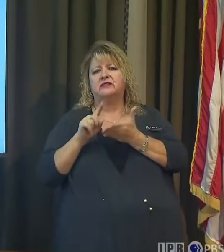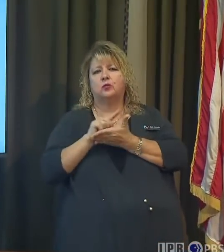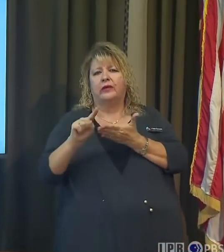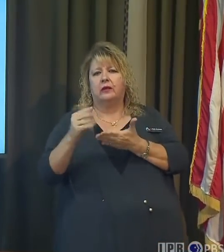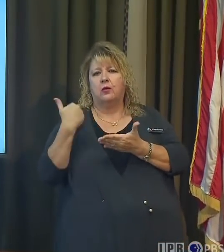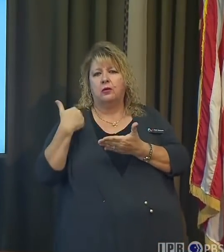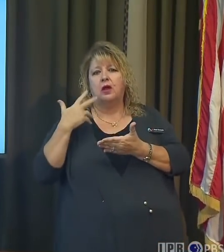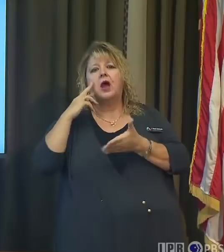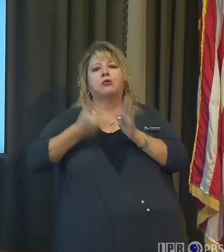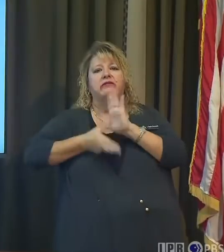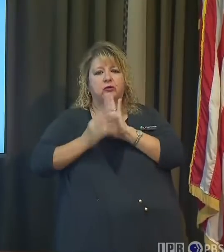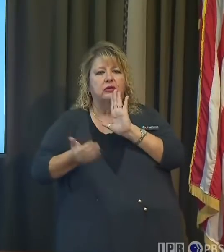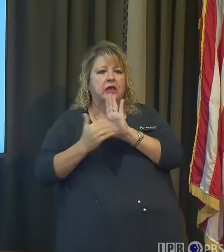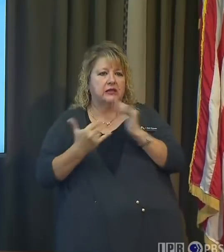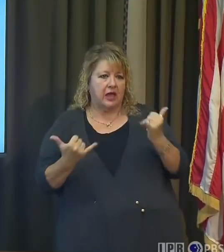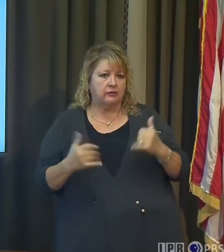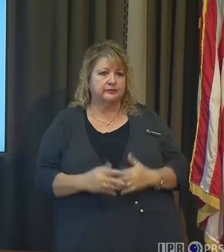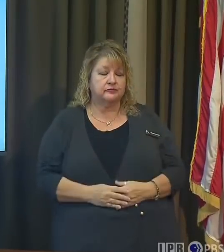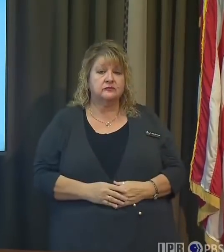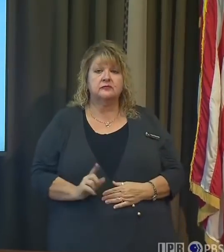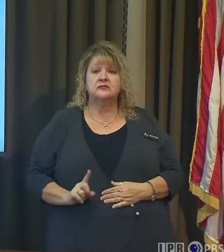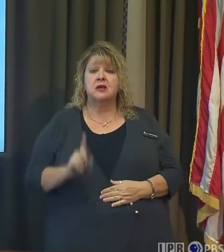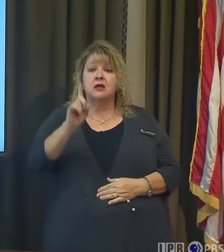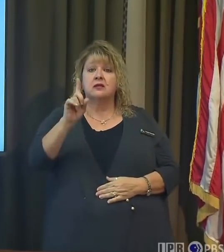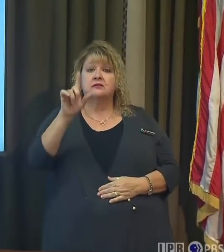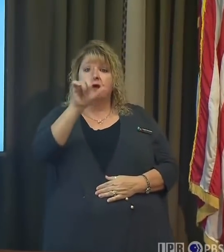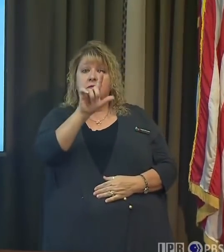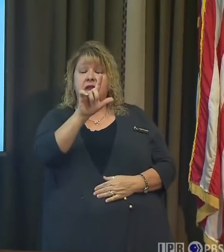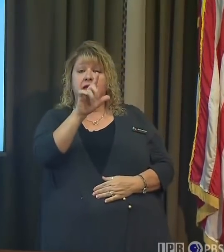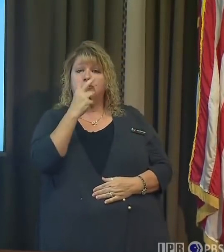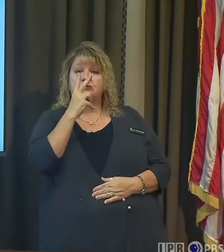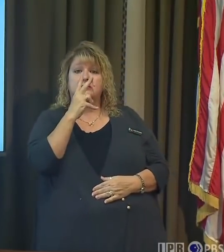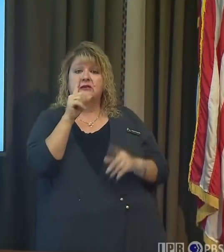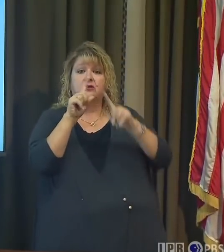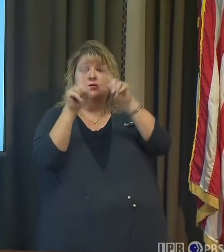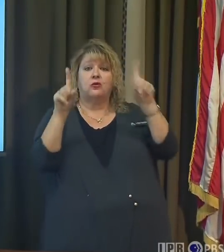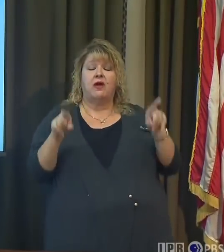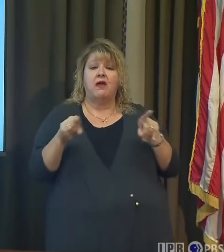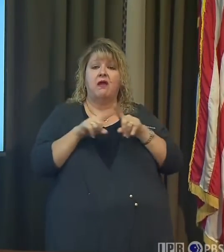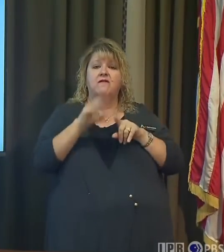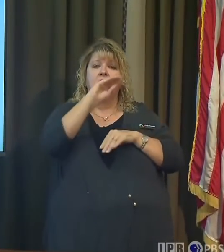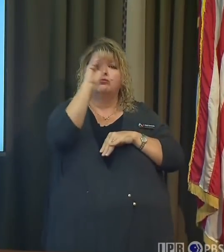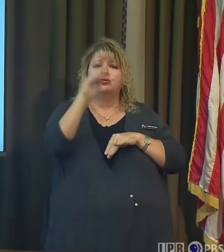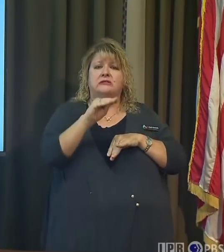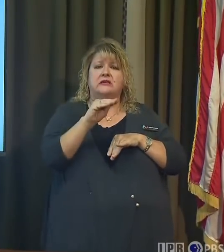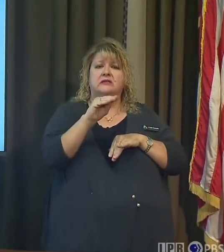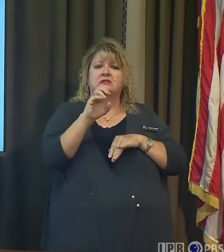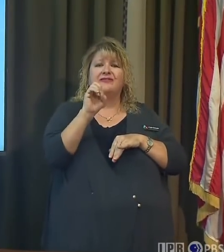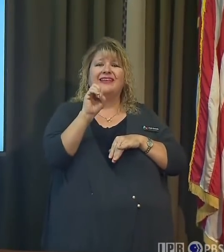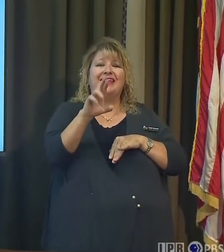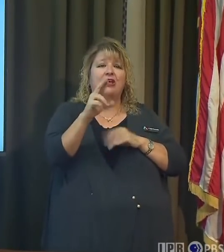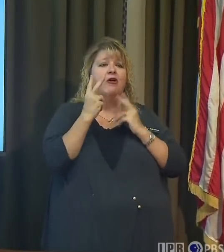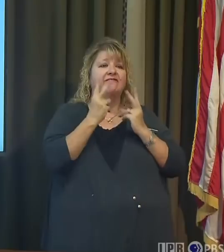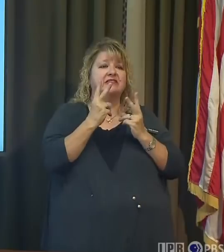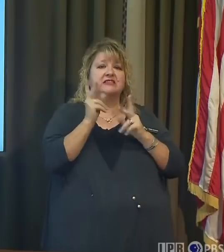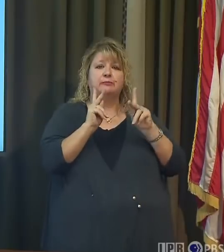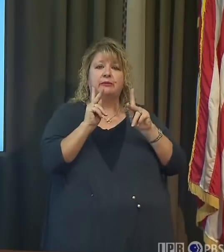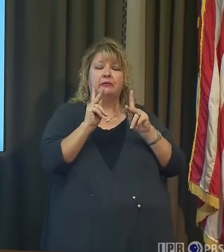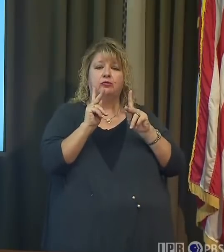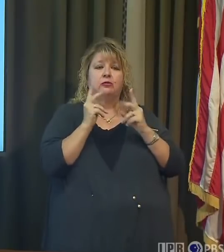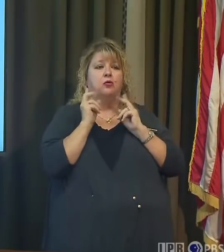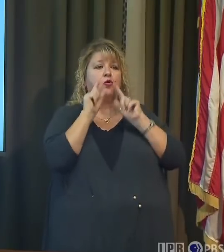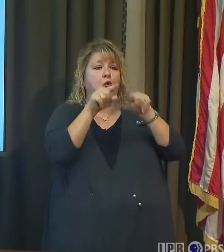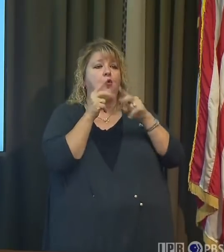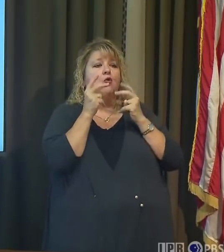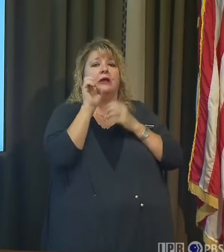it again right now. On the top left, you'll see a graph of the percentage of ER visits that are